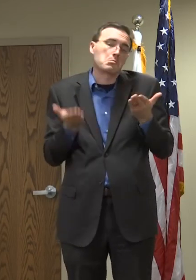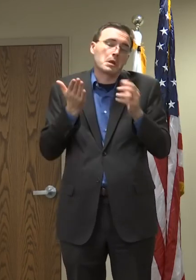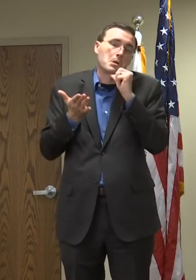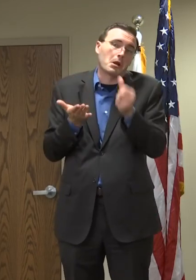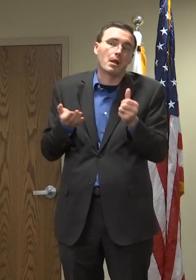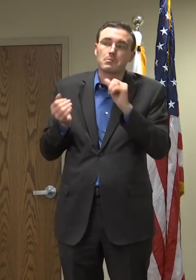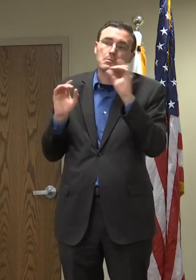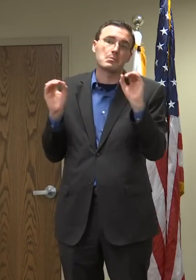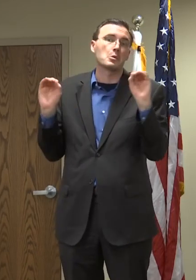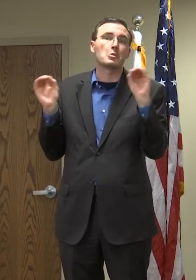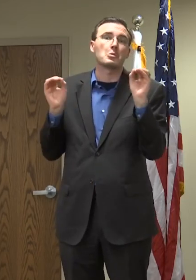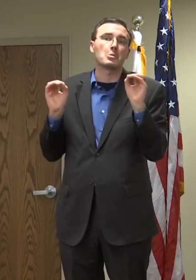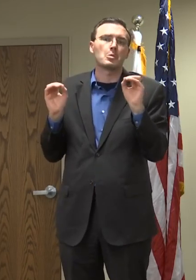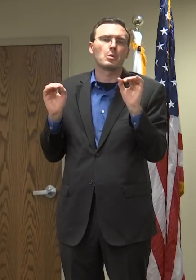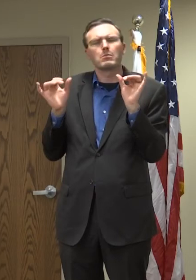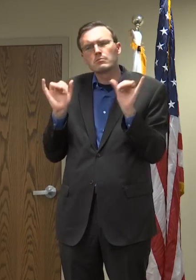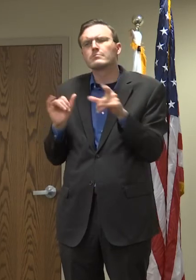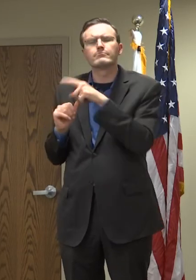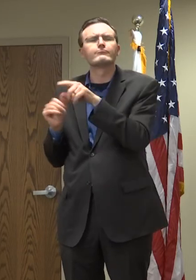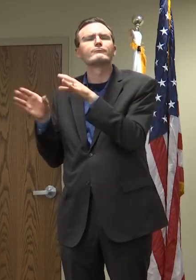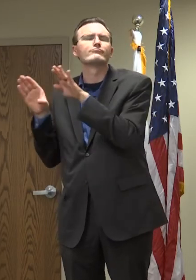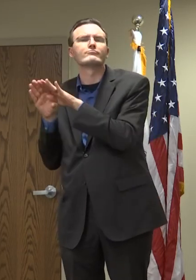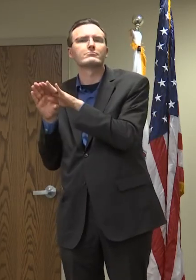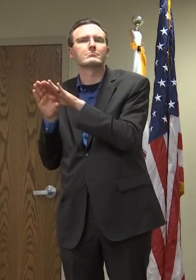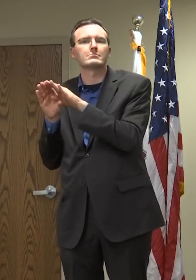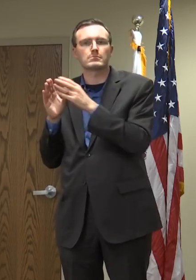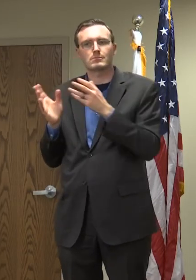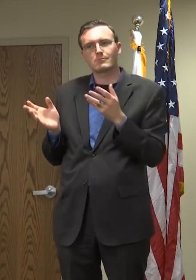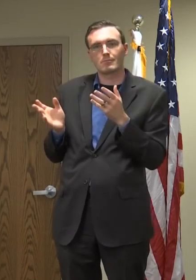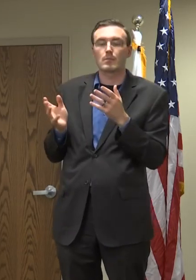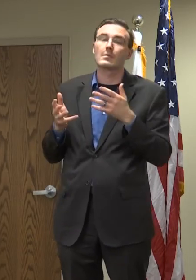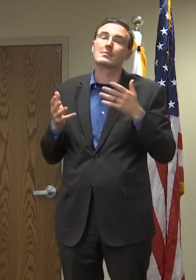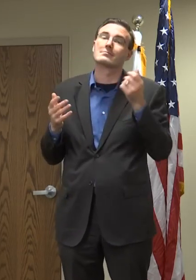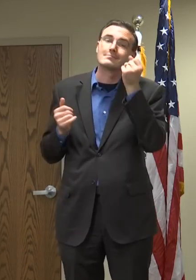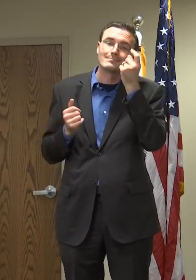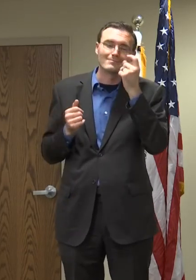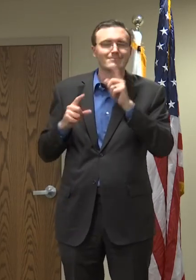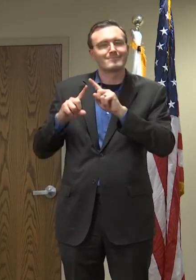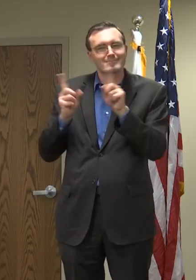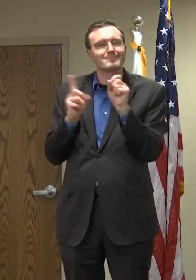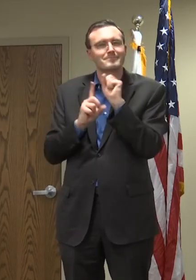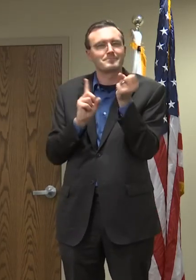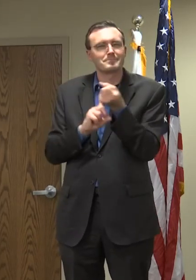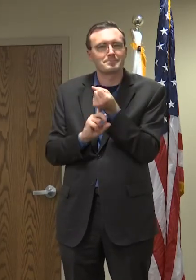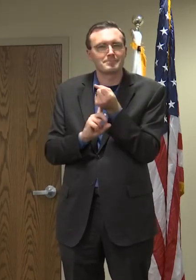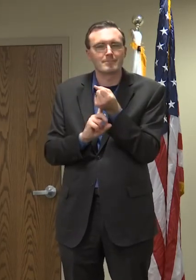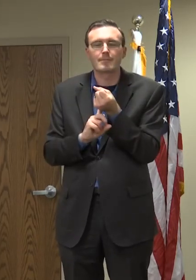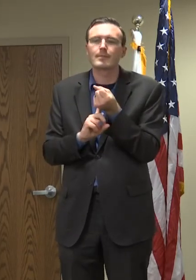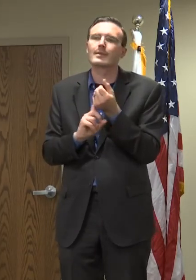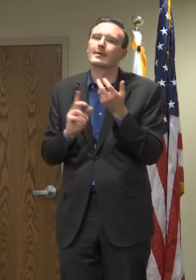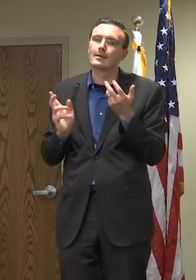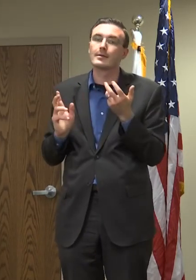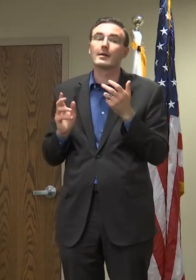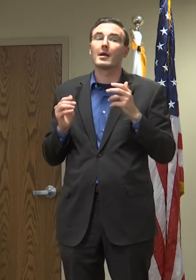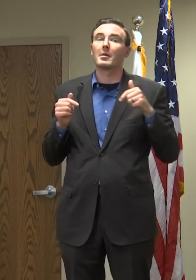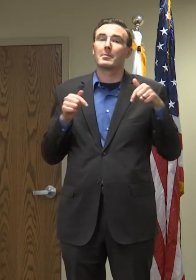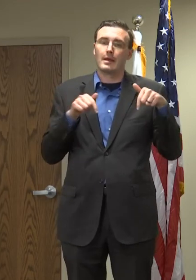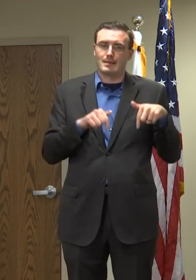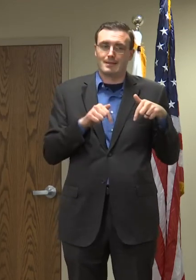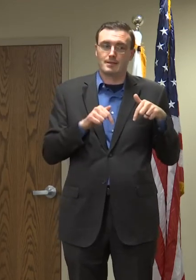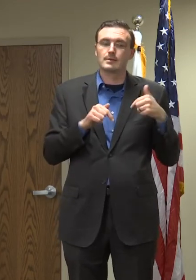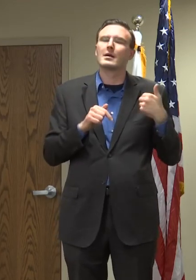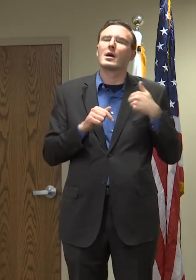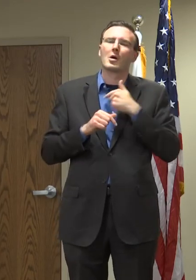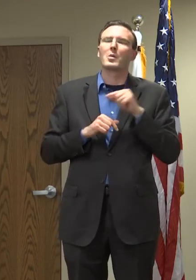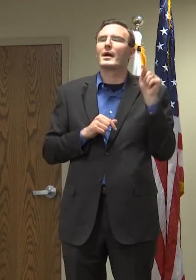involved with responding to a complaint, and it's not just simply a case of disease in that environment, it's are they protecting the transmission and spread?